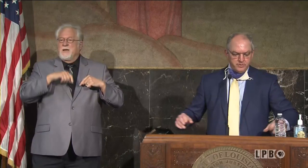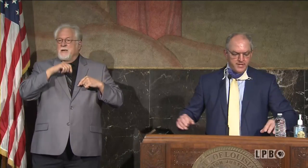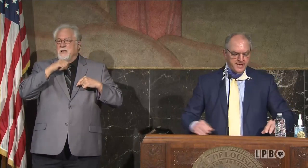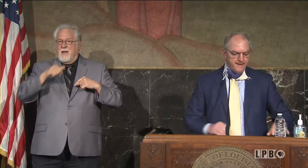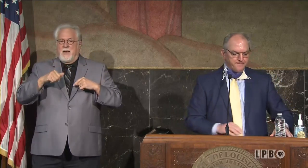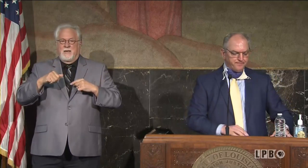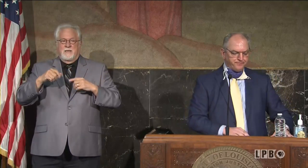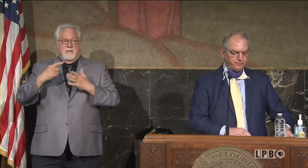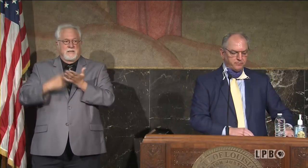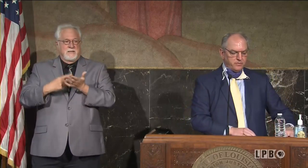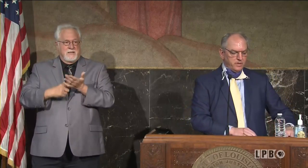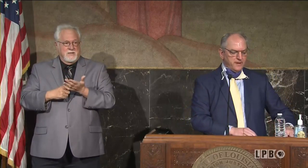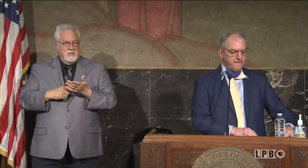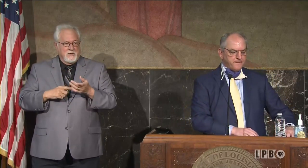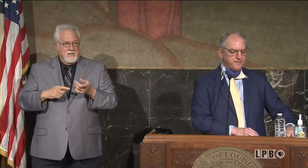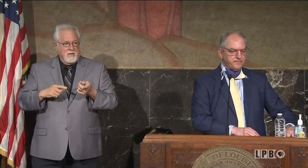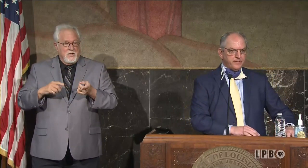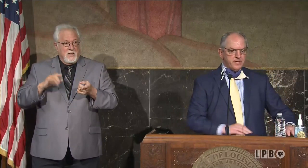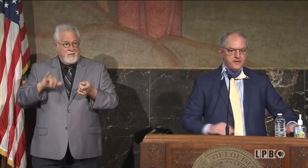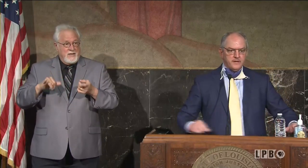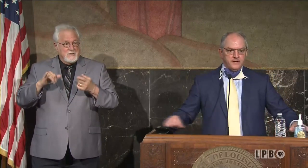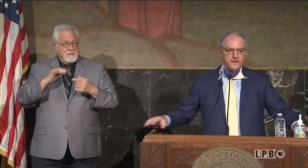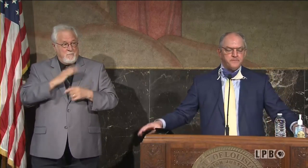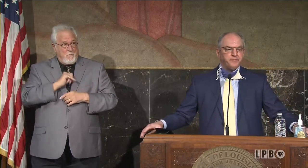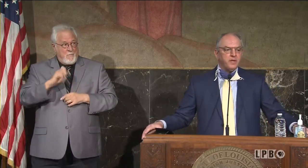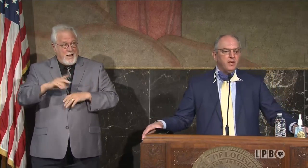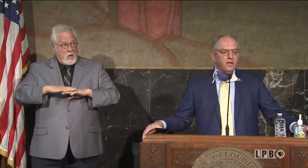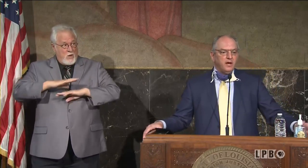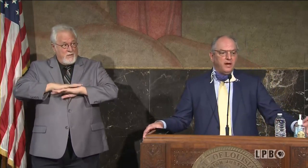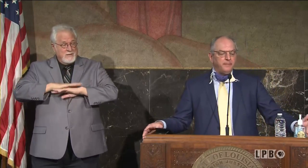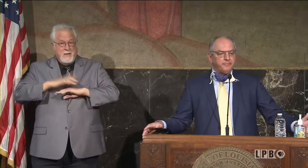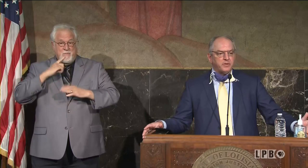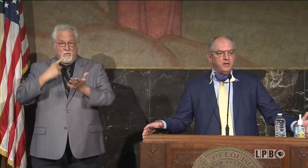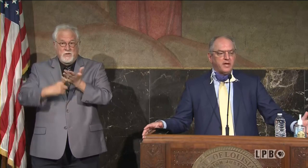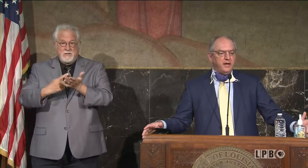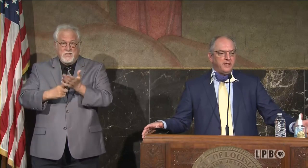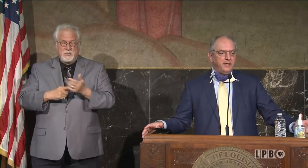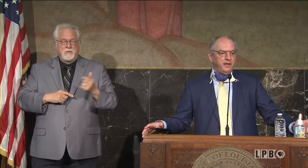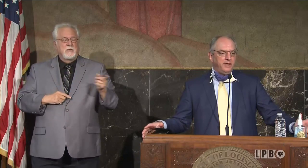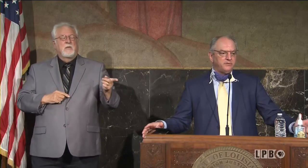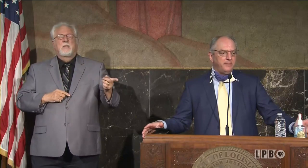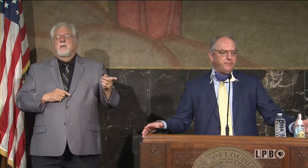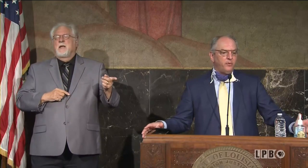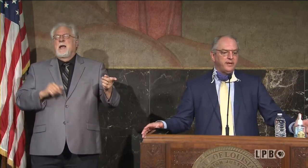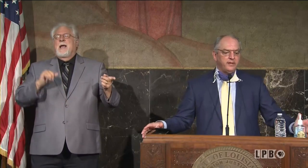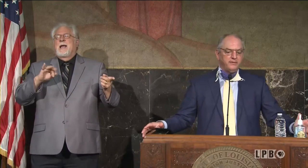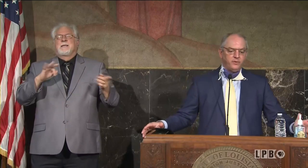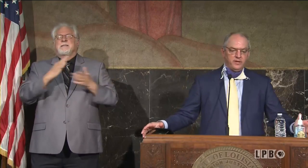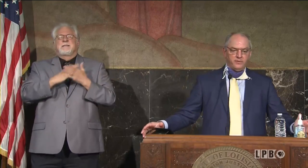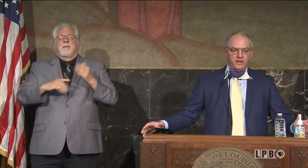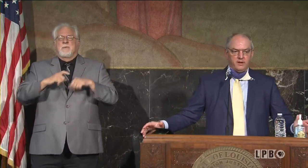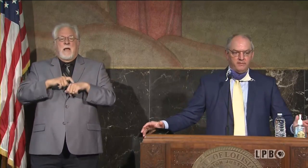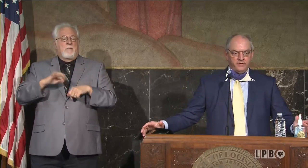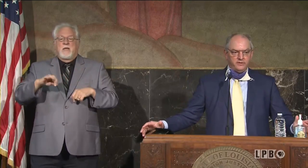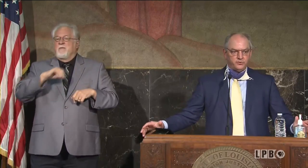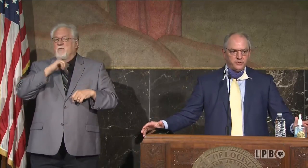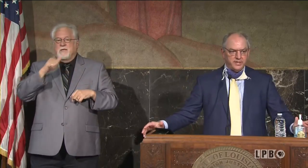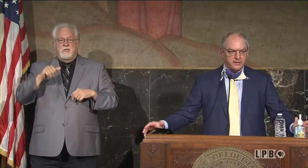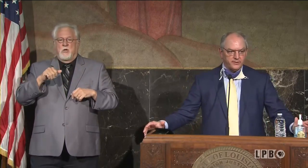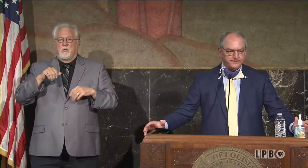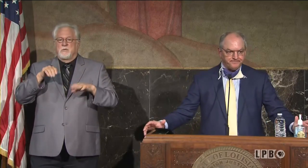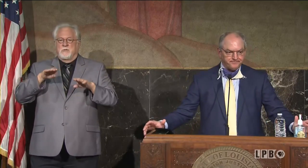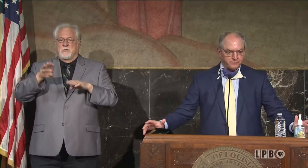table. Is it safe to say that those are on the table now? No. Look, at some point, if we don't get off of